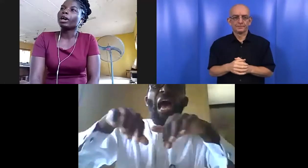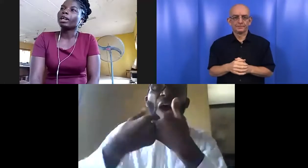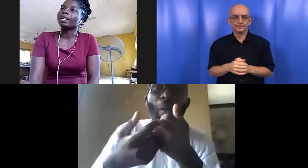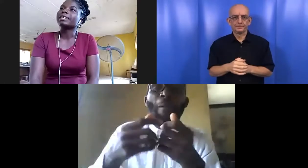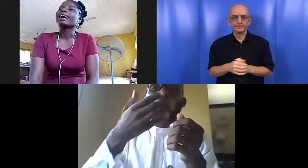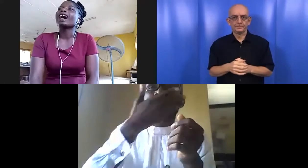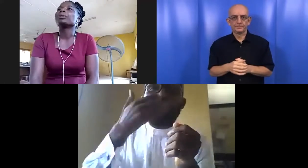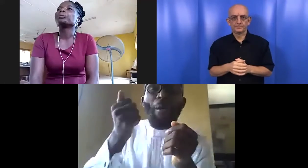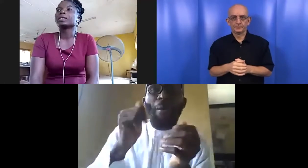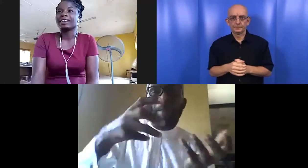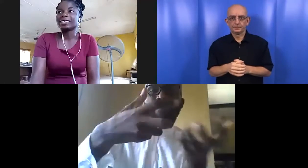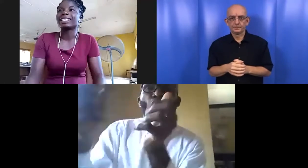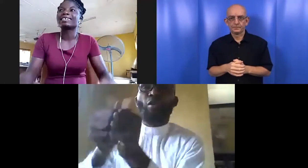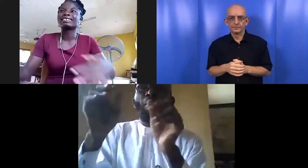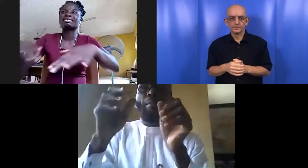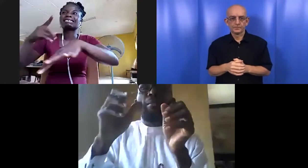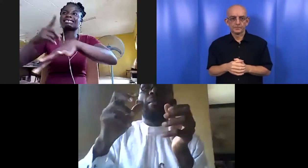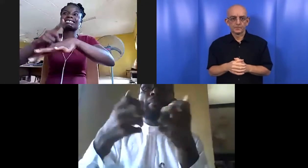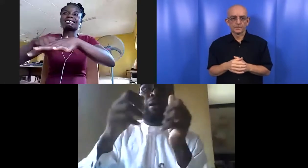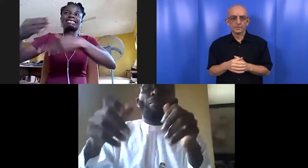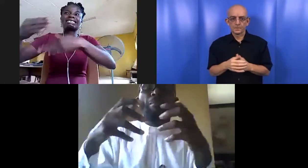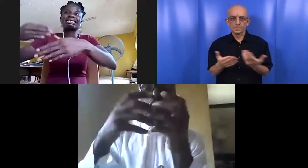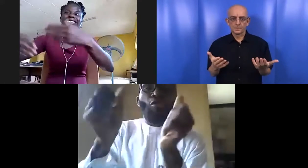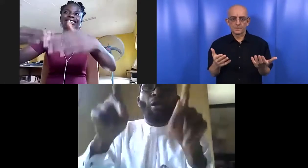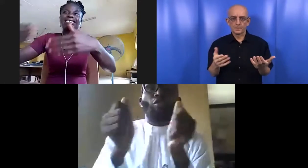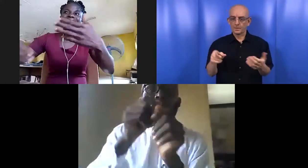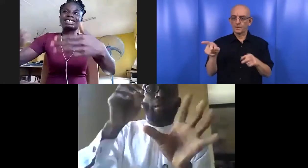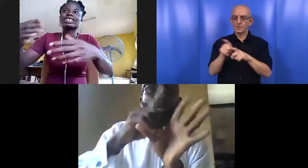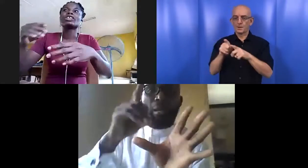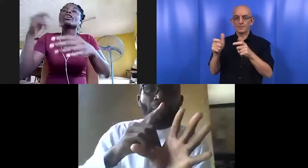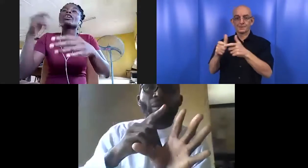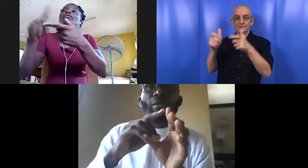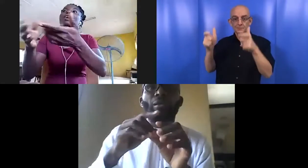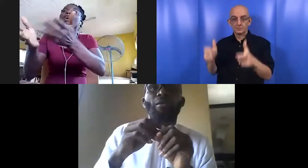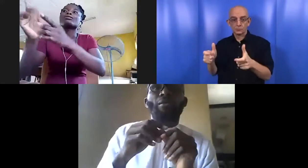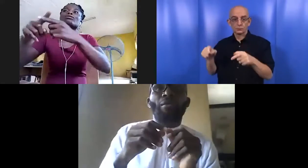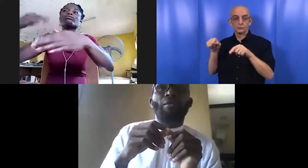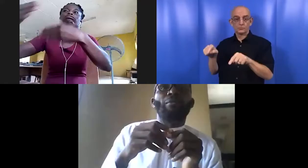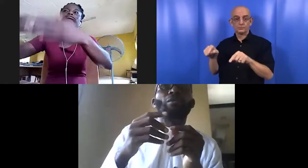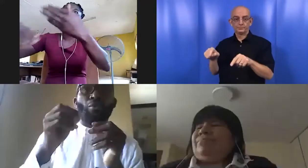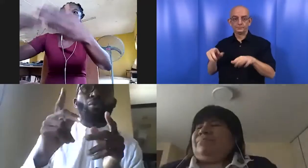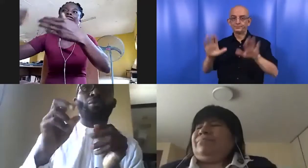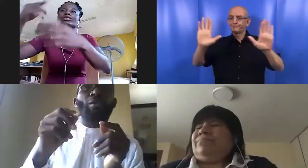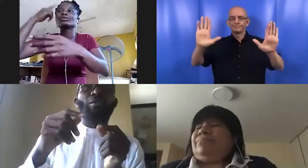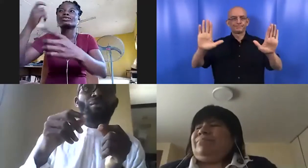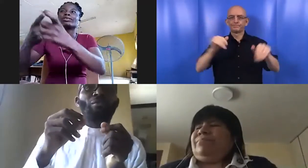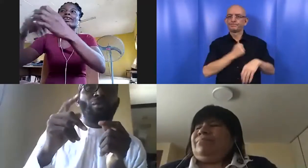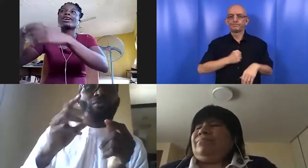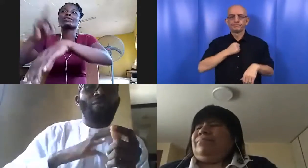Sorry, quality can be processed. I have to ask you to wrap up because we are running short of